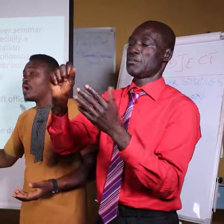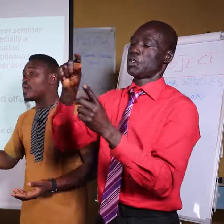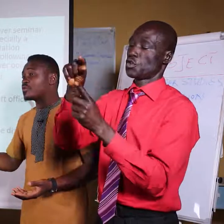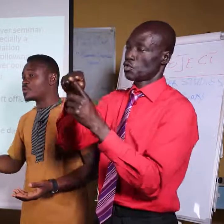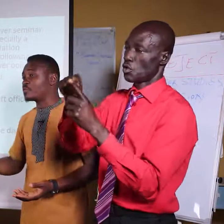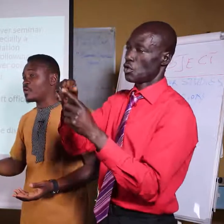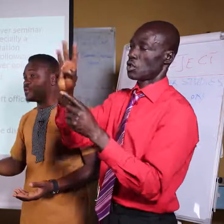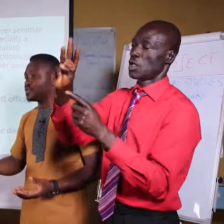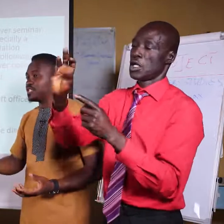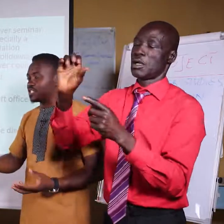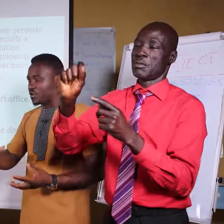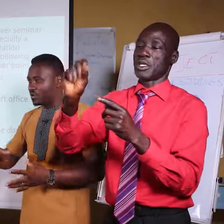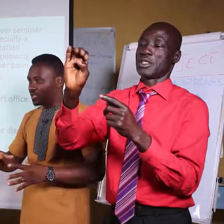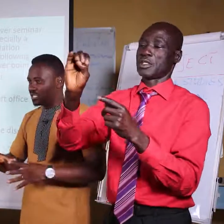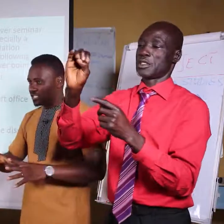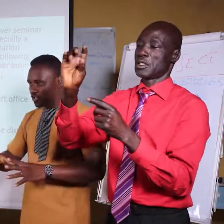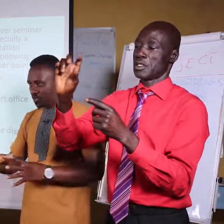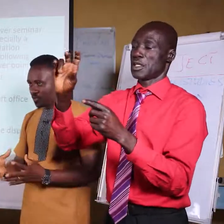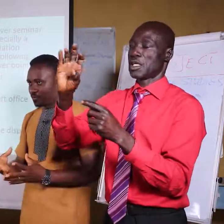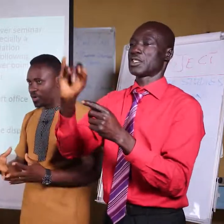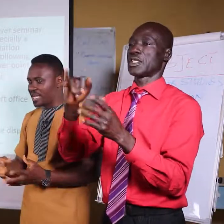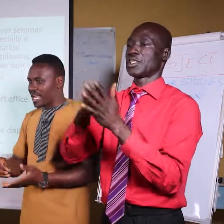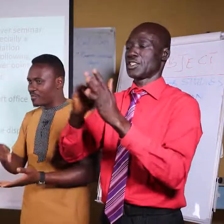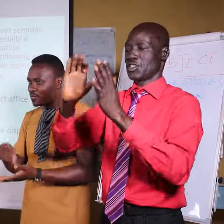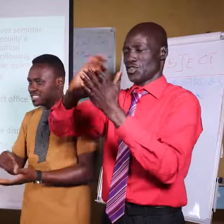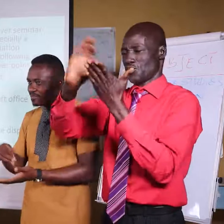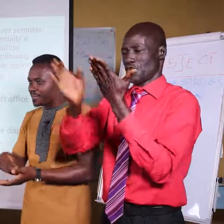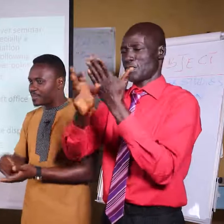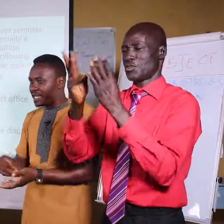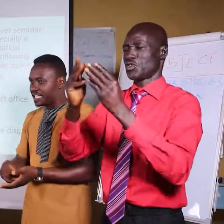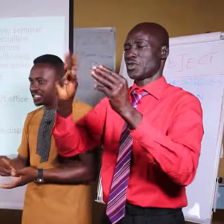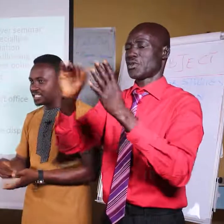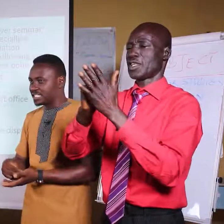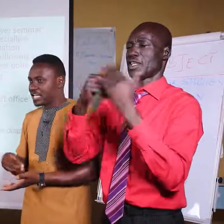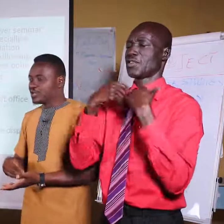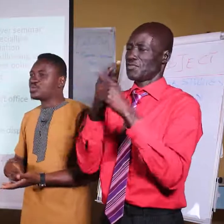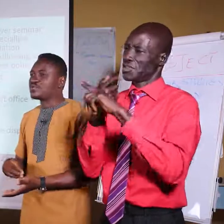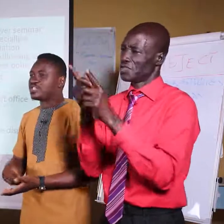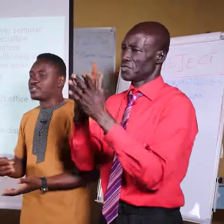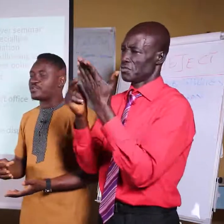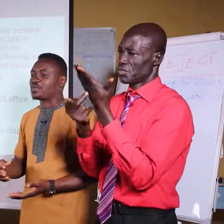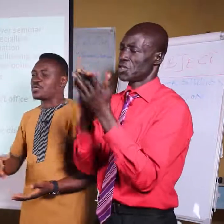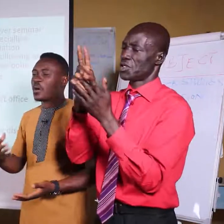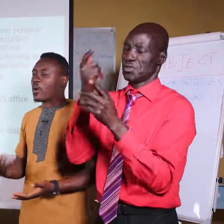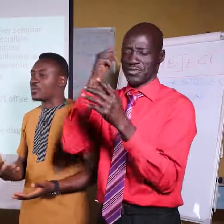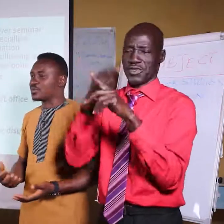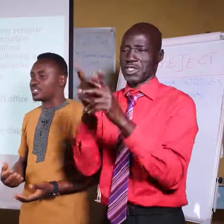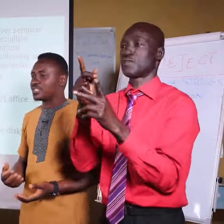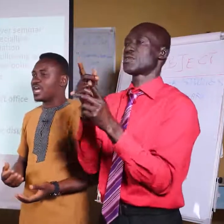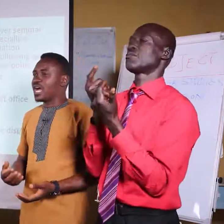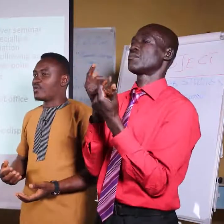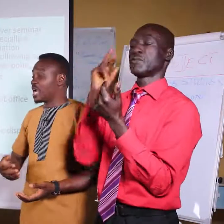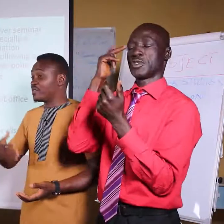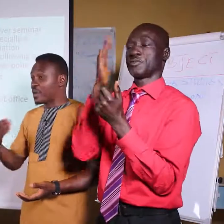you Microsoft Office is the complete software that have what? Different packages used for different what?